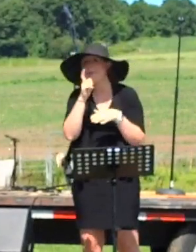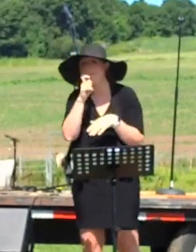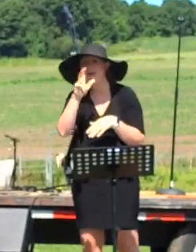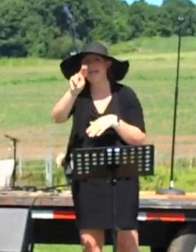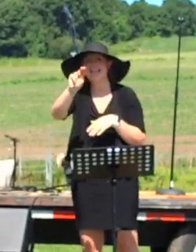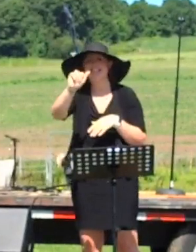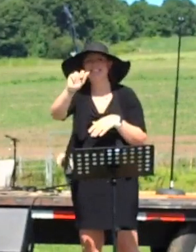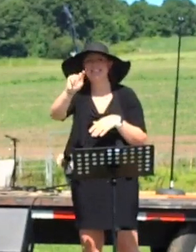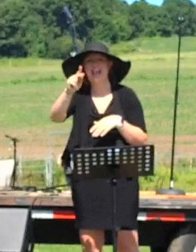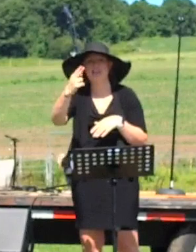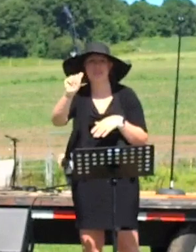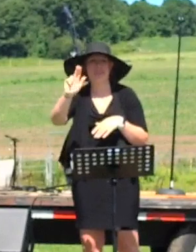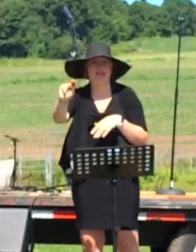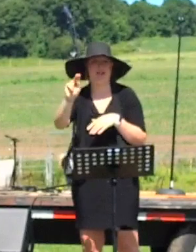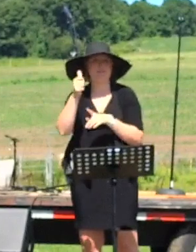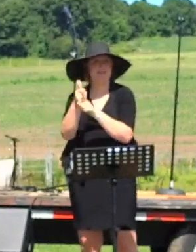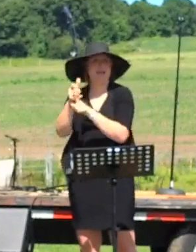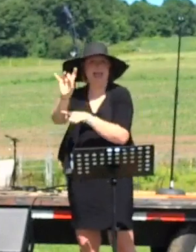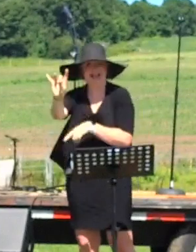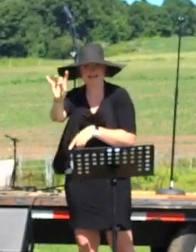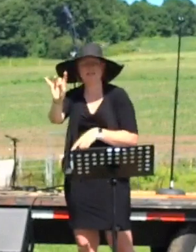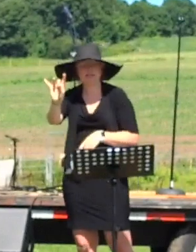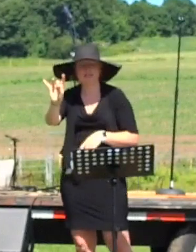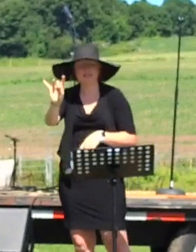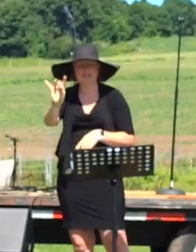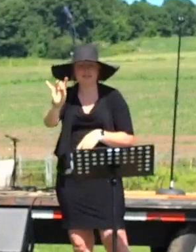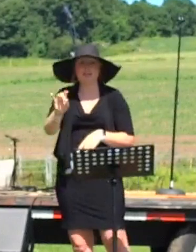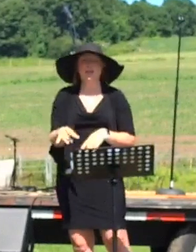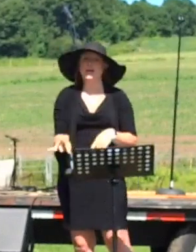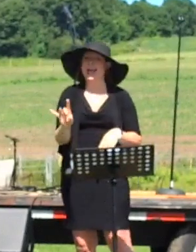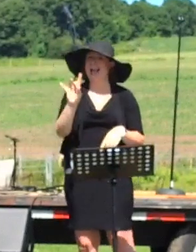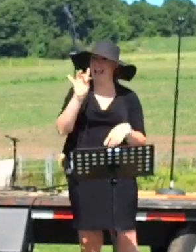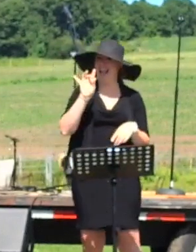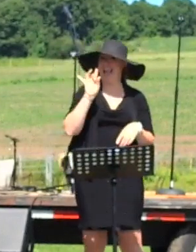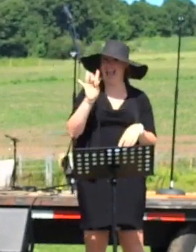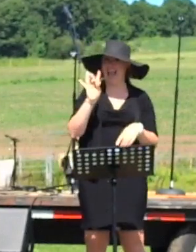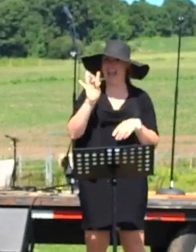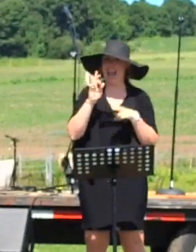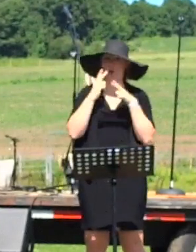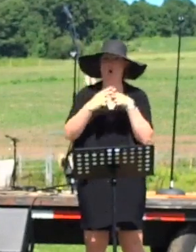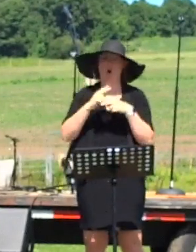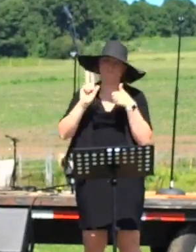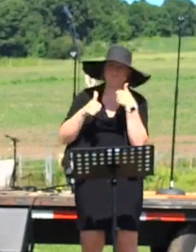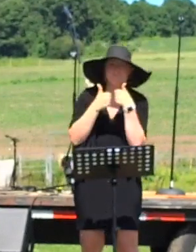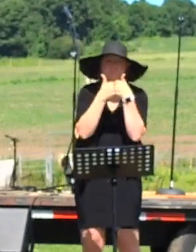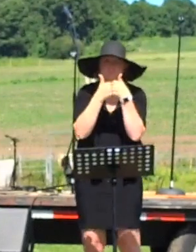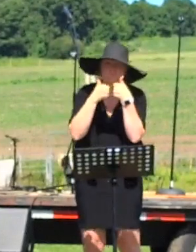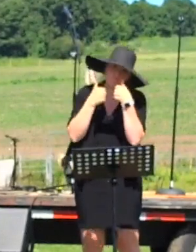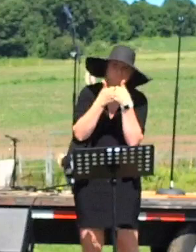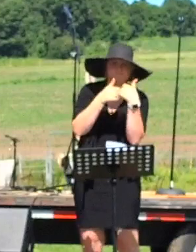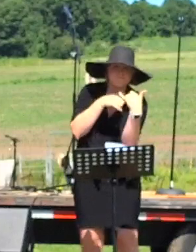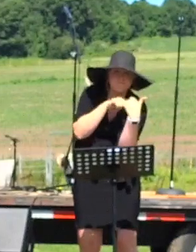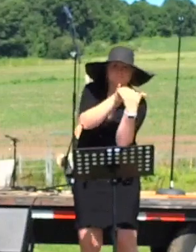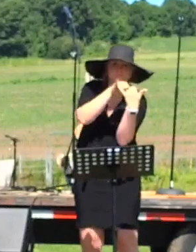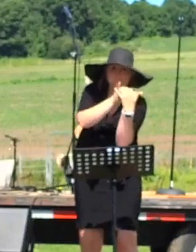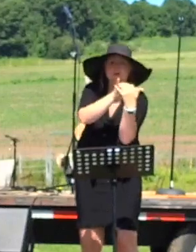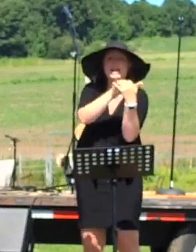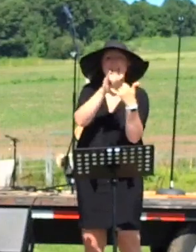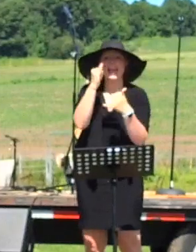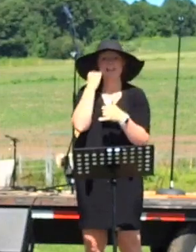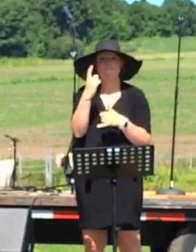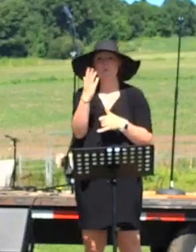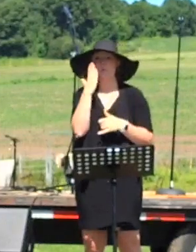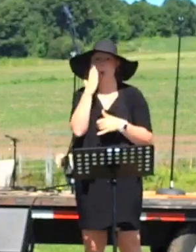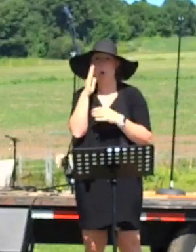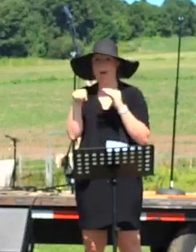Nathan. Now, as we've said, type 8s are called the challengers. And if you know anything about God's prophets,